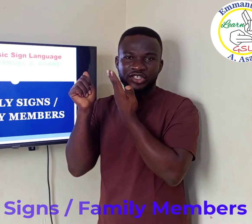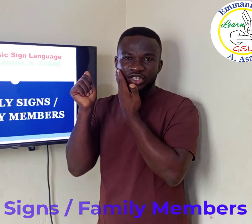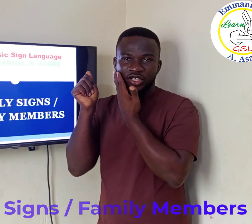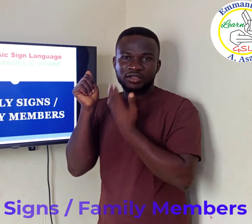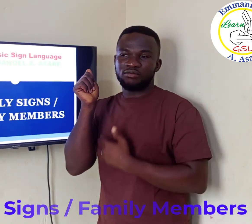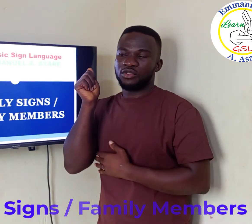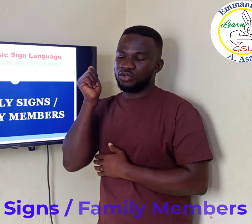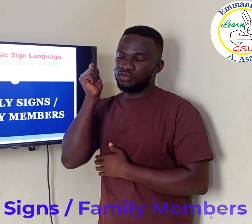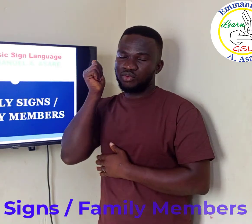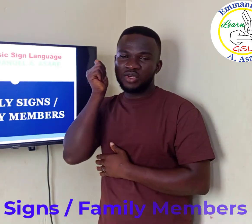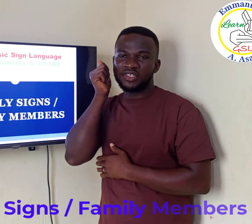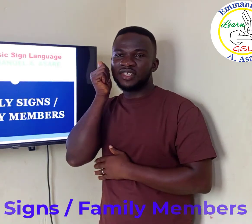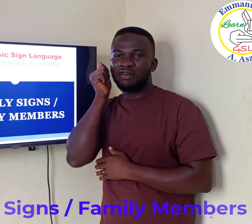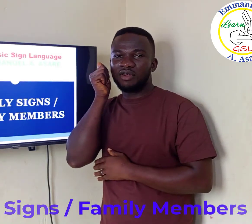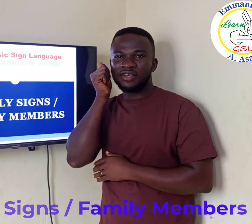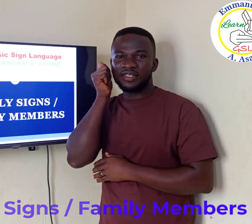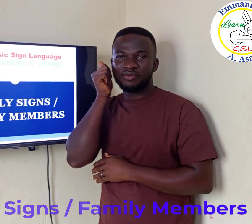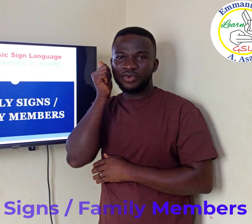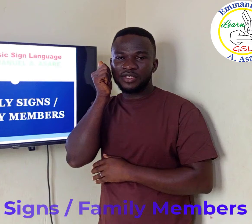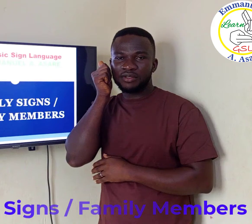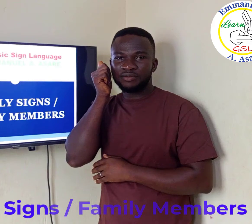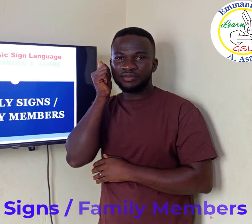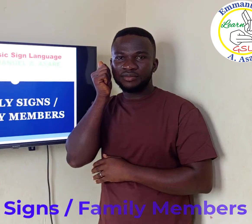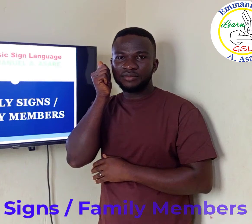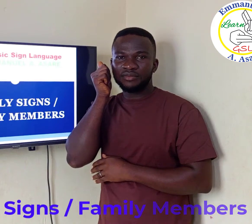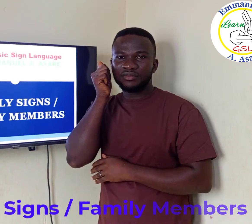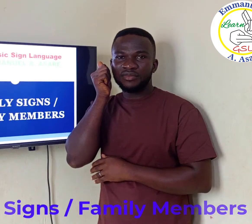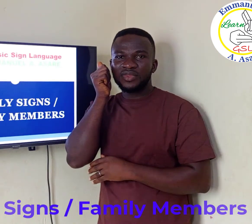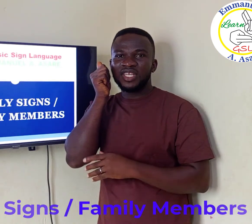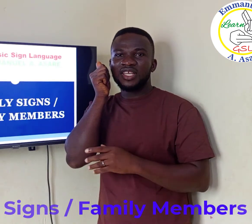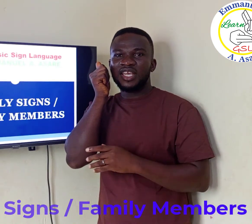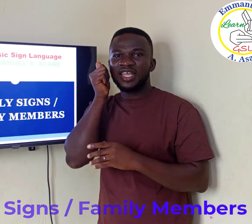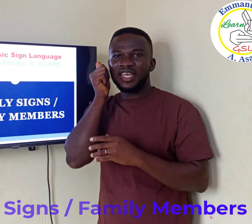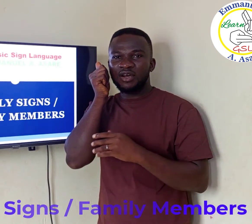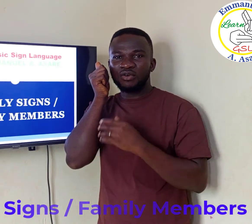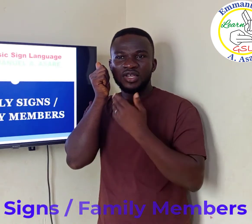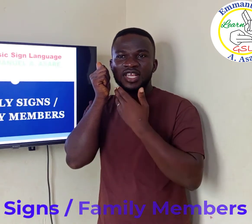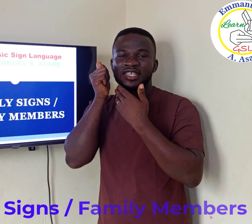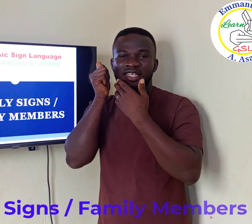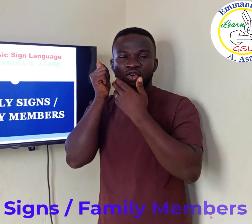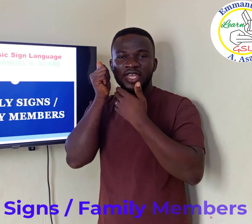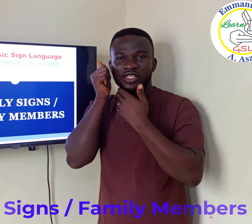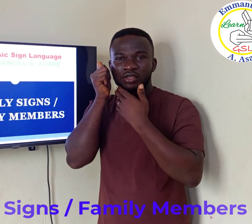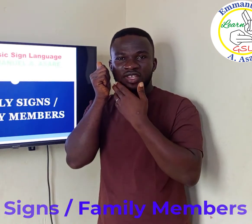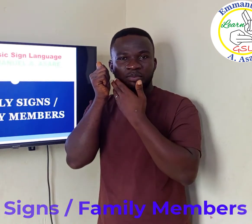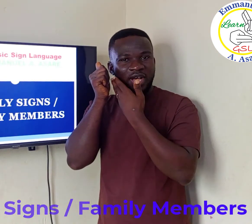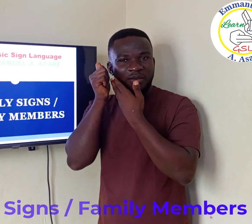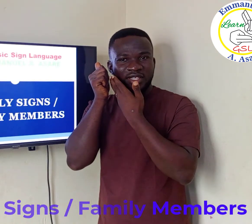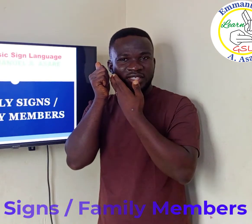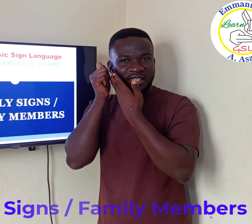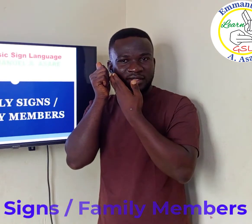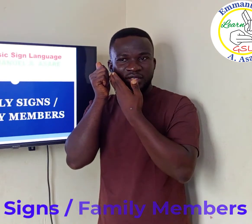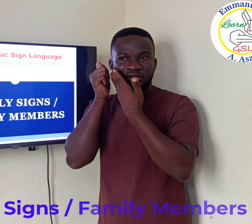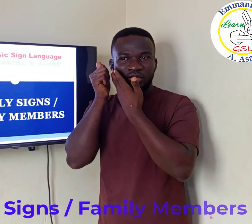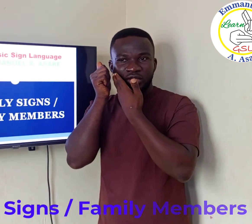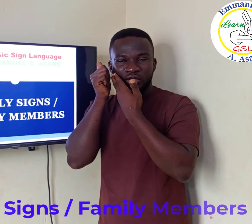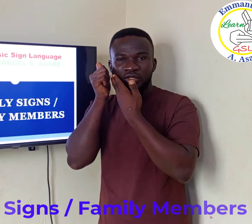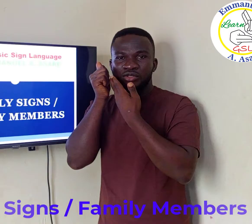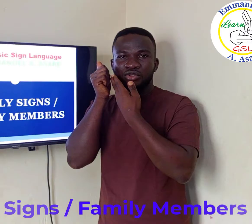cheek, which is around this region. And now the location of the palm is just close